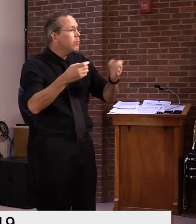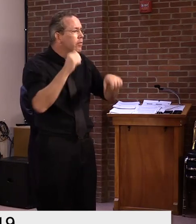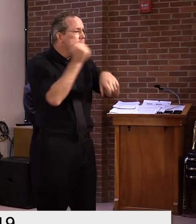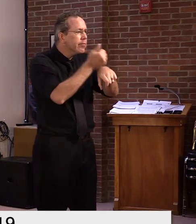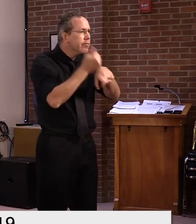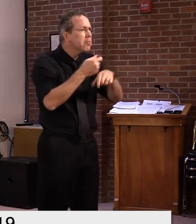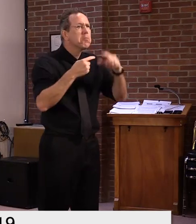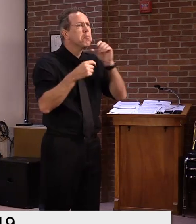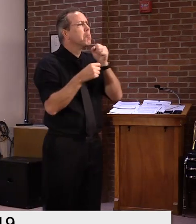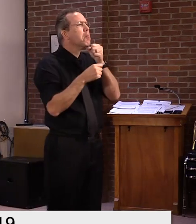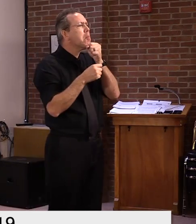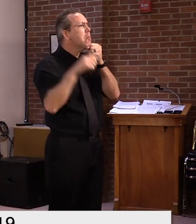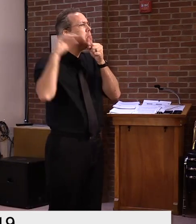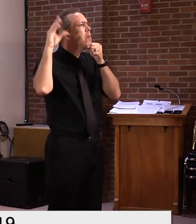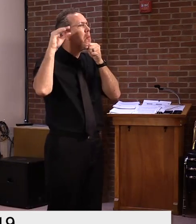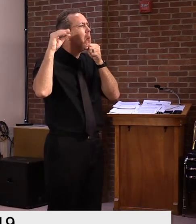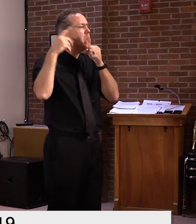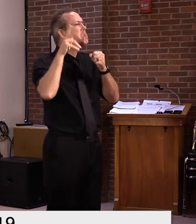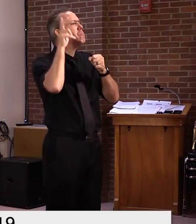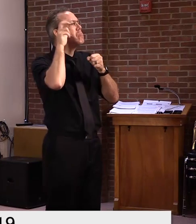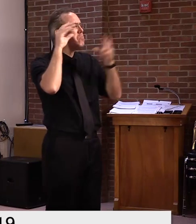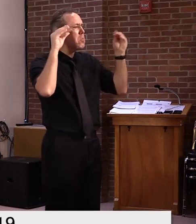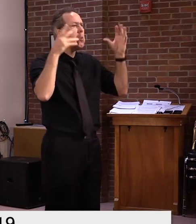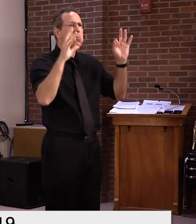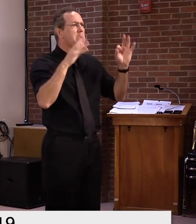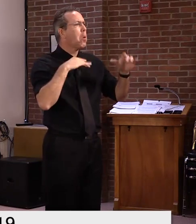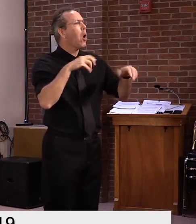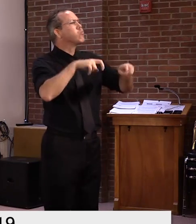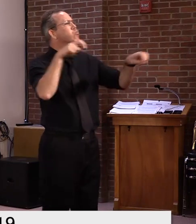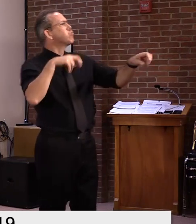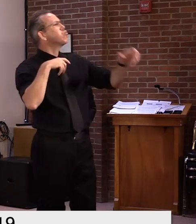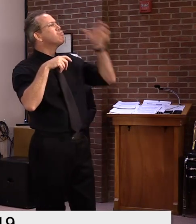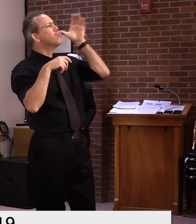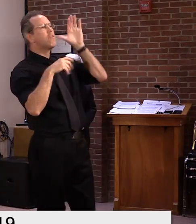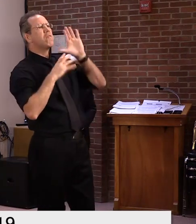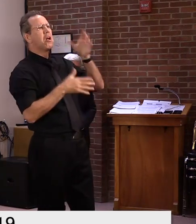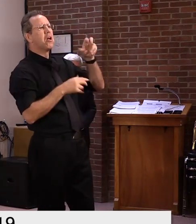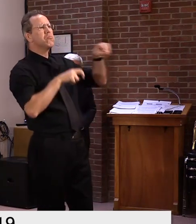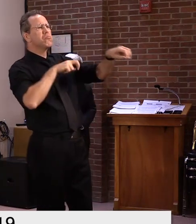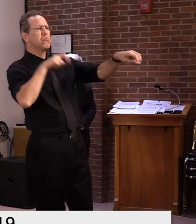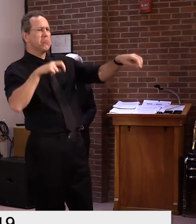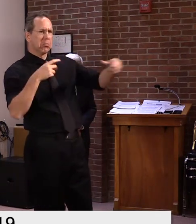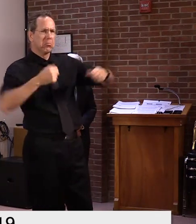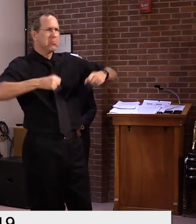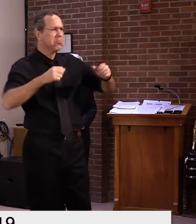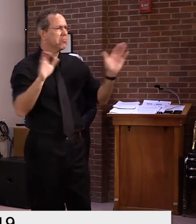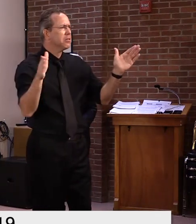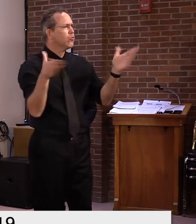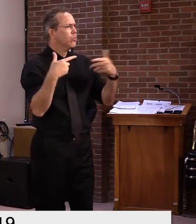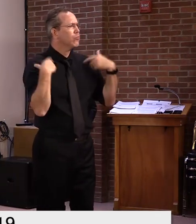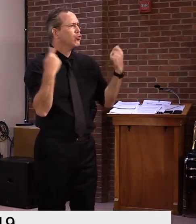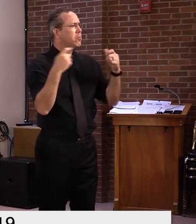I think that something like that might be able to give us a workaround, at least.